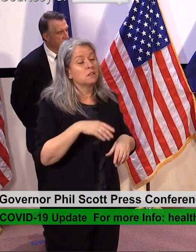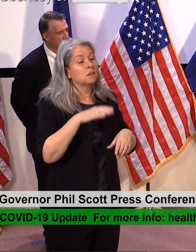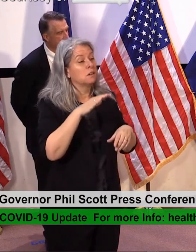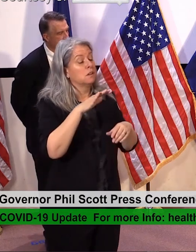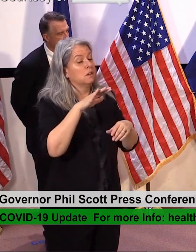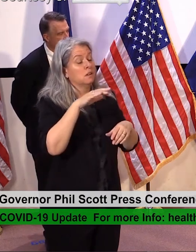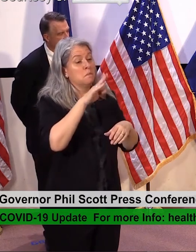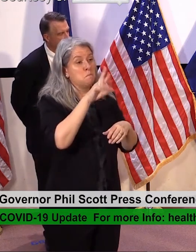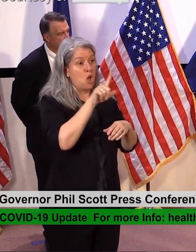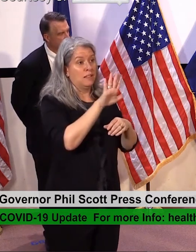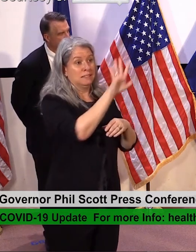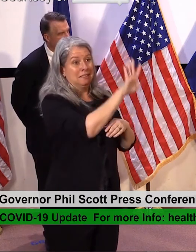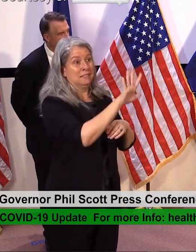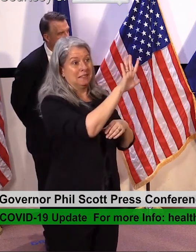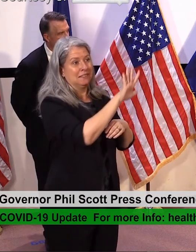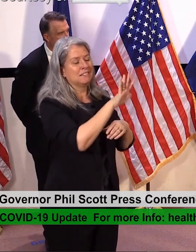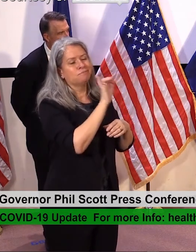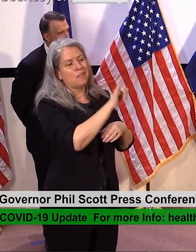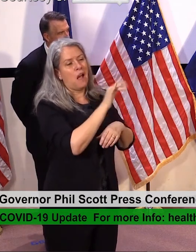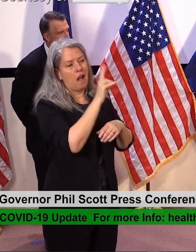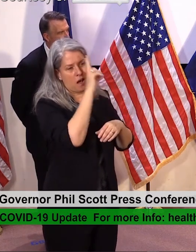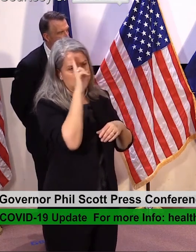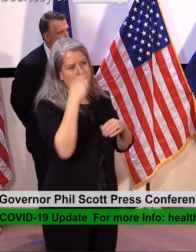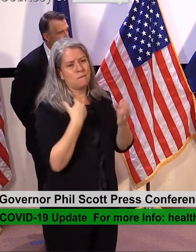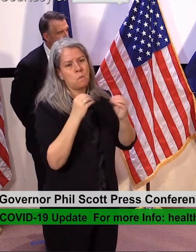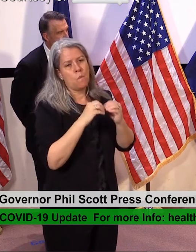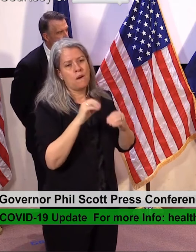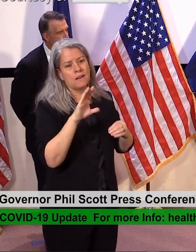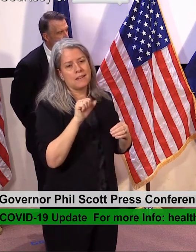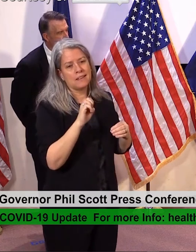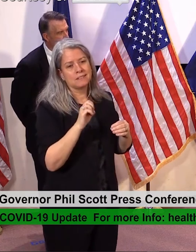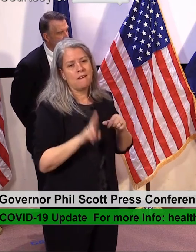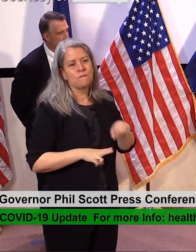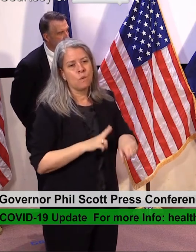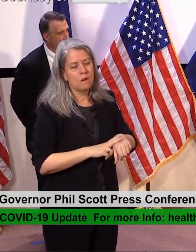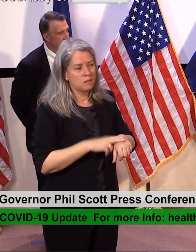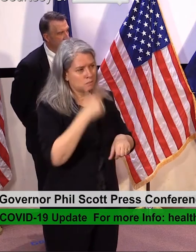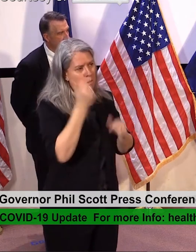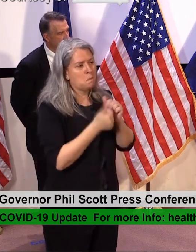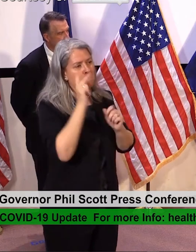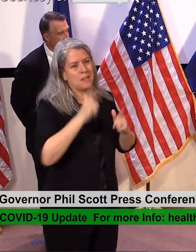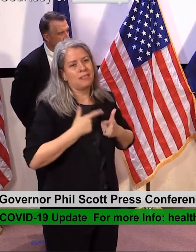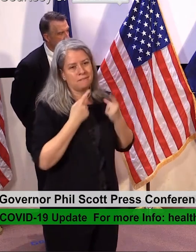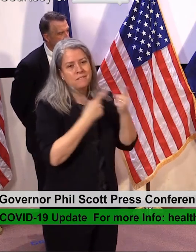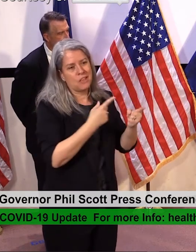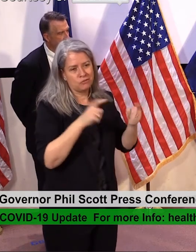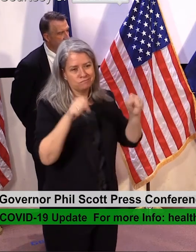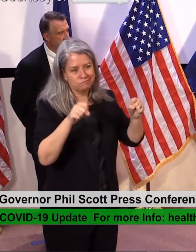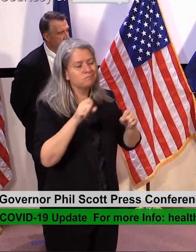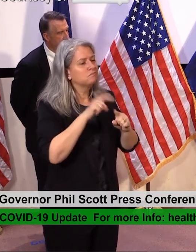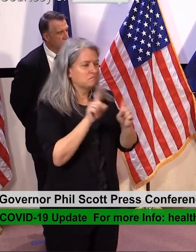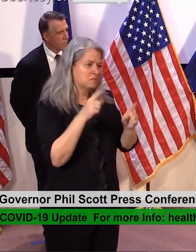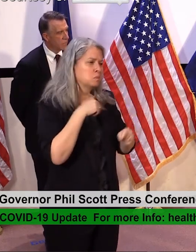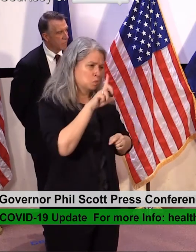of the state, that hospital would show more cases on a daily basis. But there have been cases in some of the